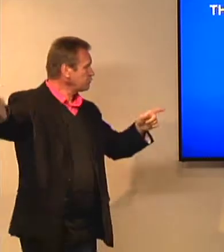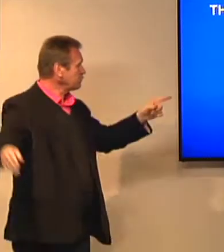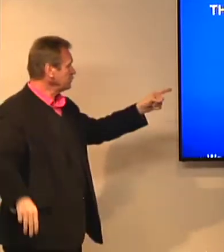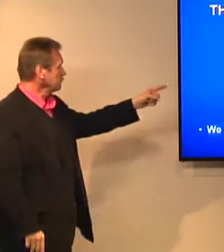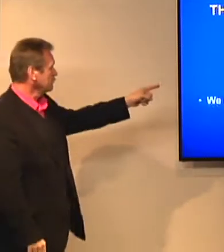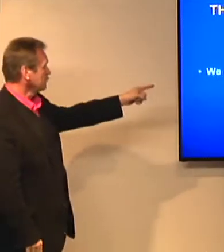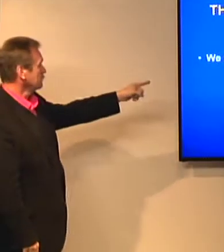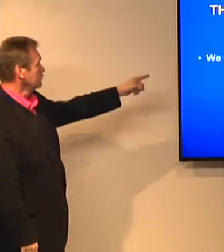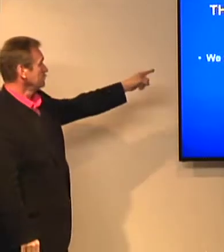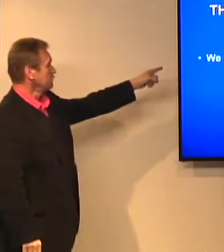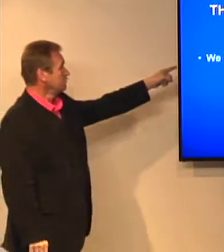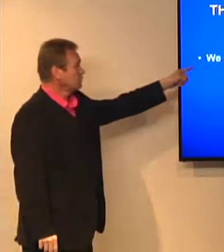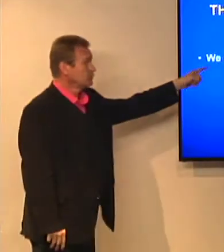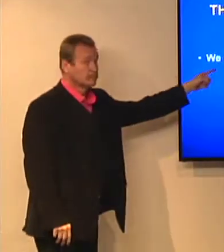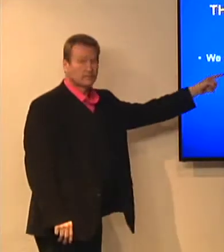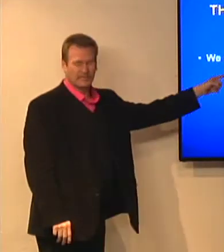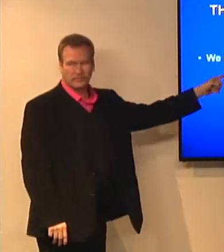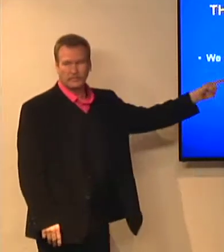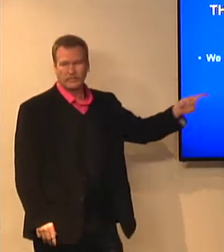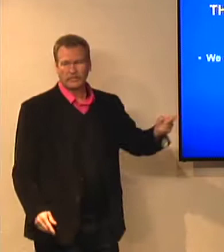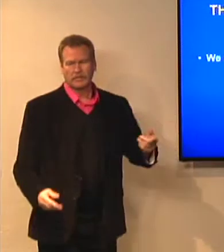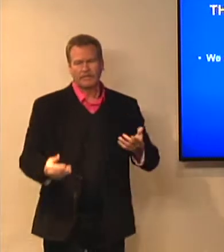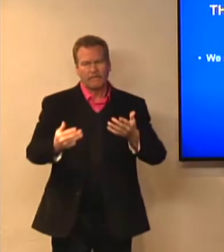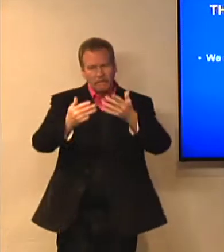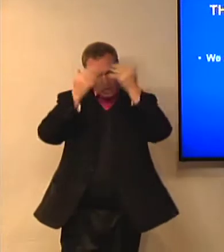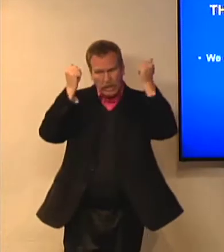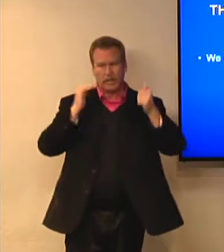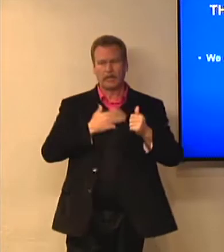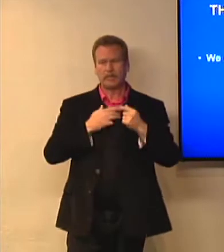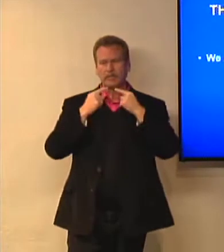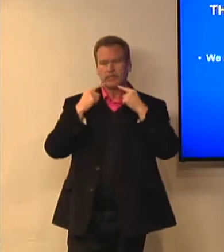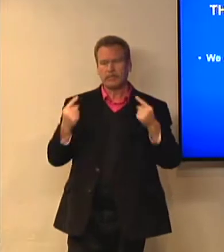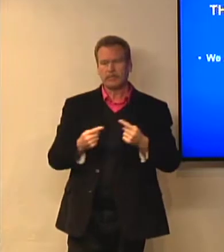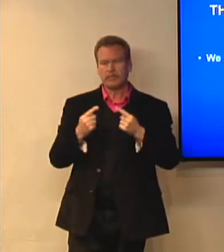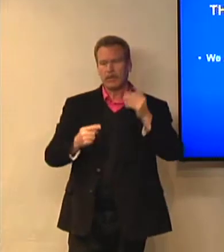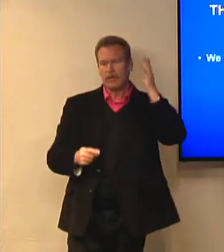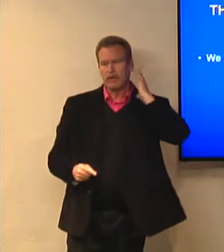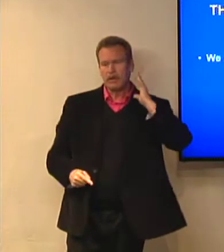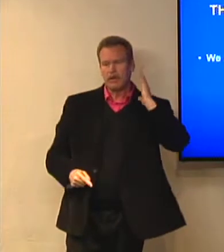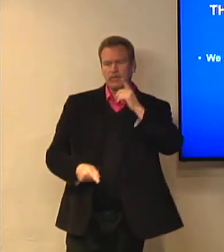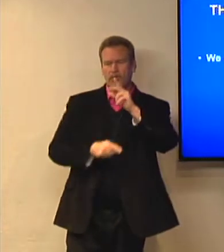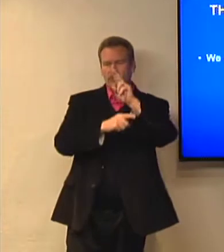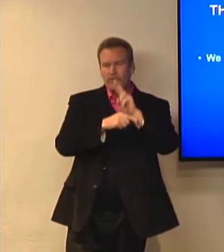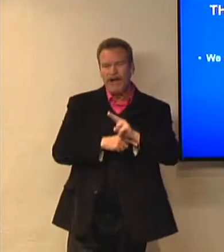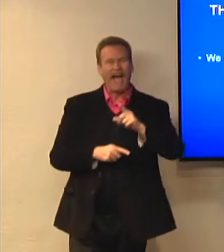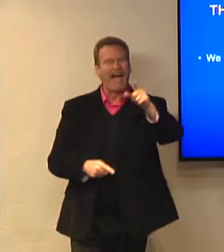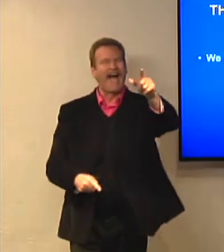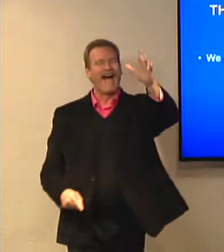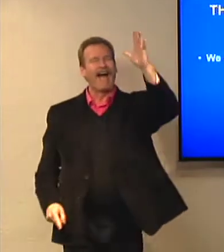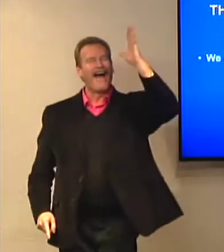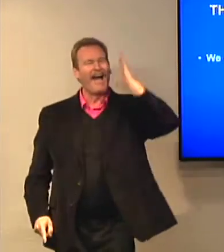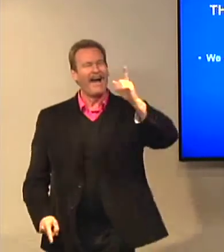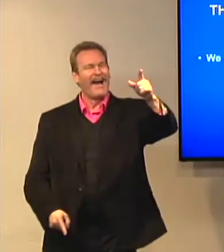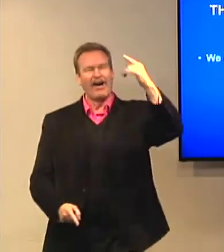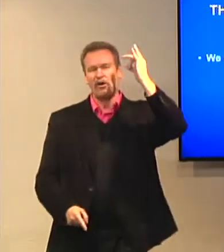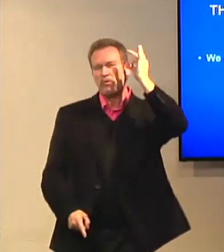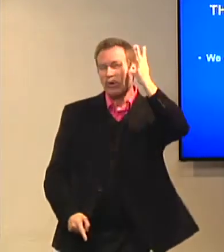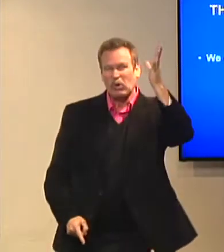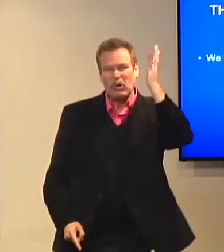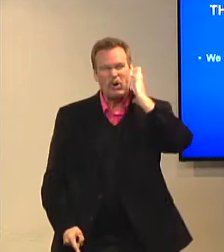and things that we should forget. Let's look at this. It says our past sins. You know, the things that